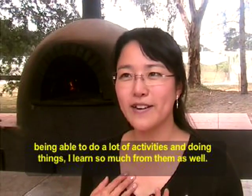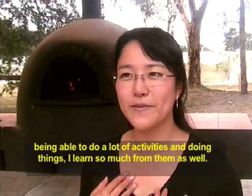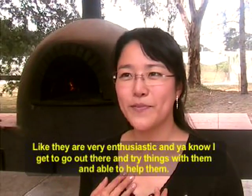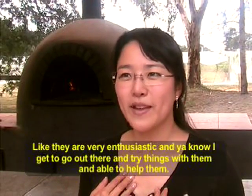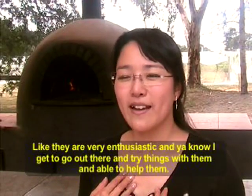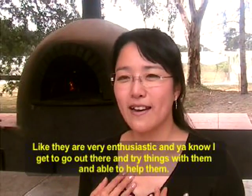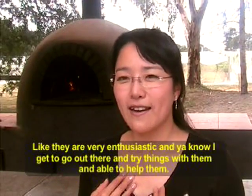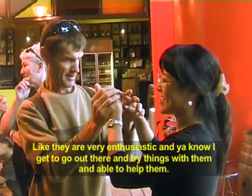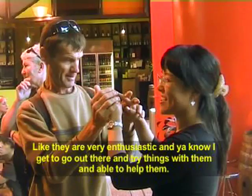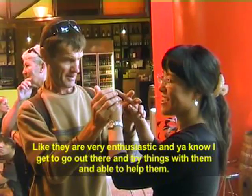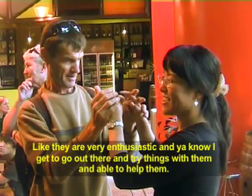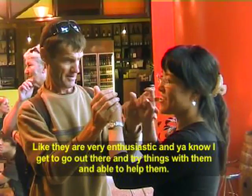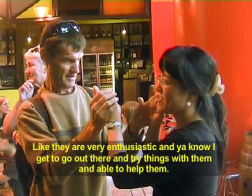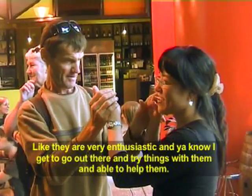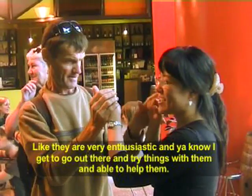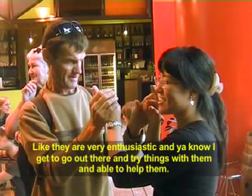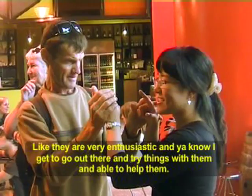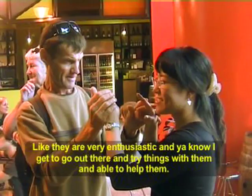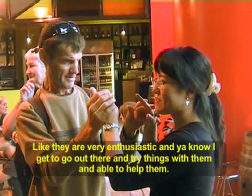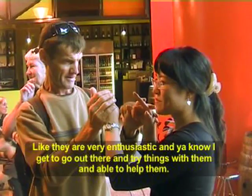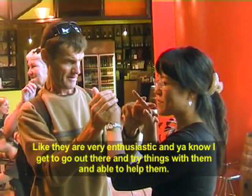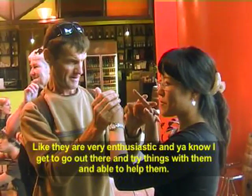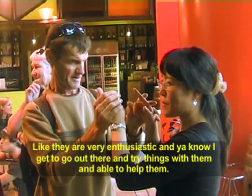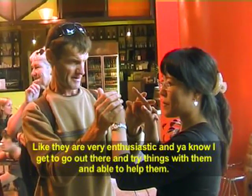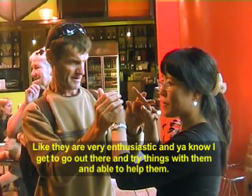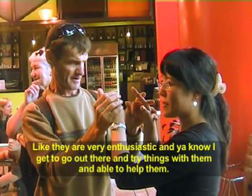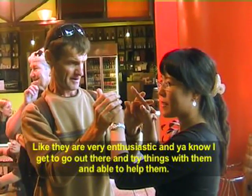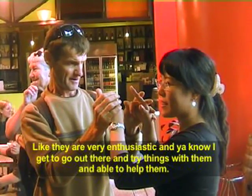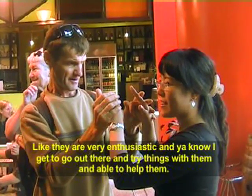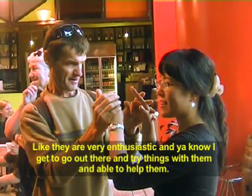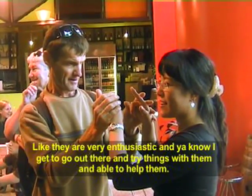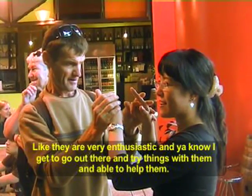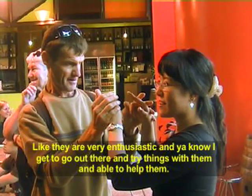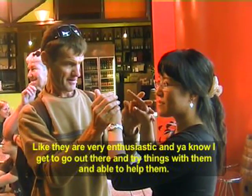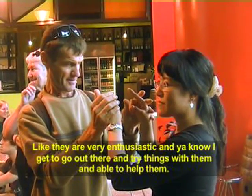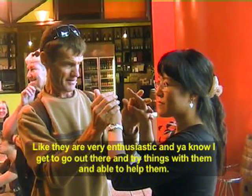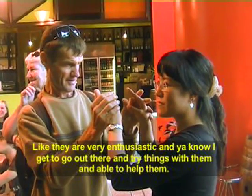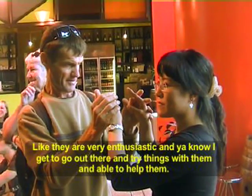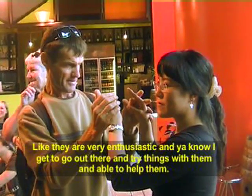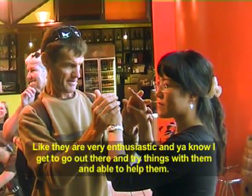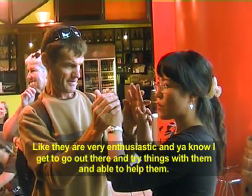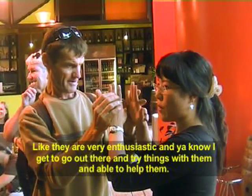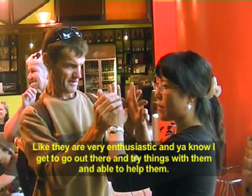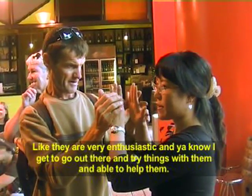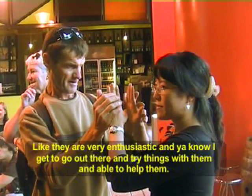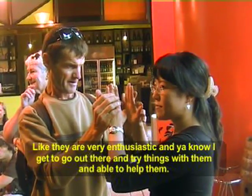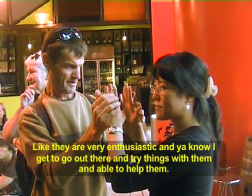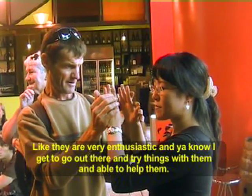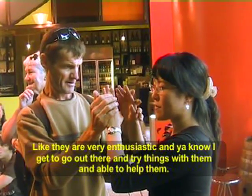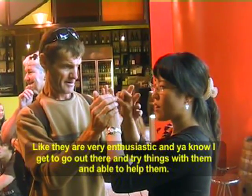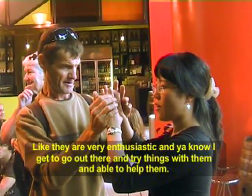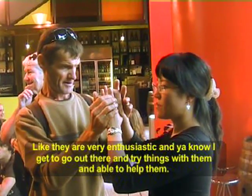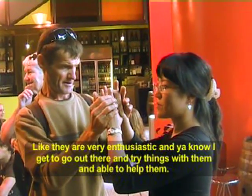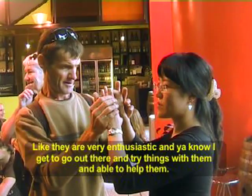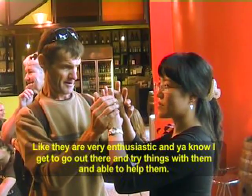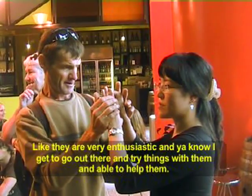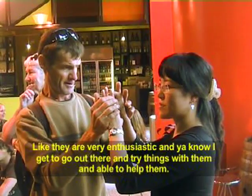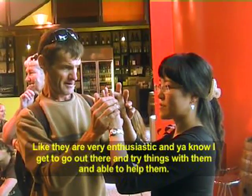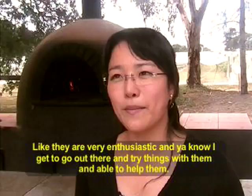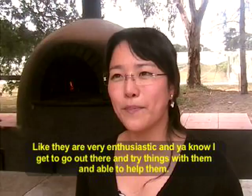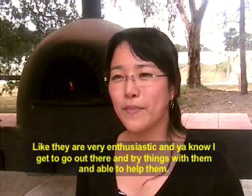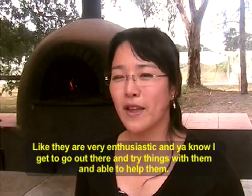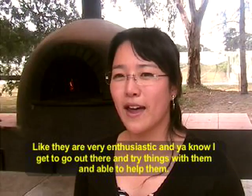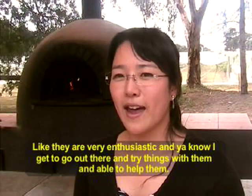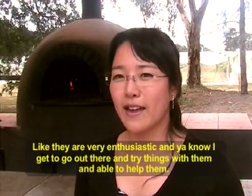them as well. Like, they're very, very enthusiastic, and I get to go out there and try things